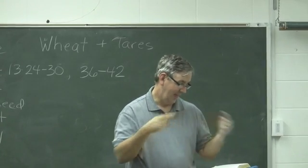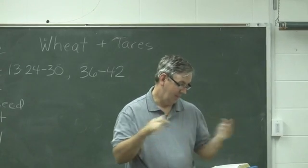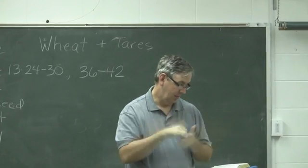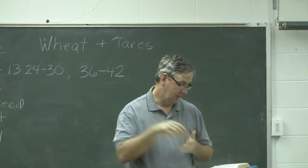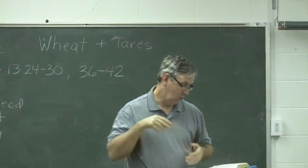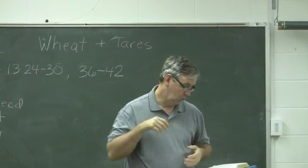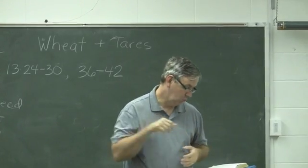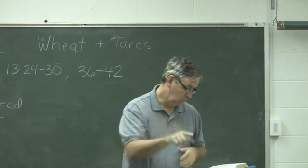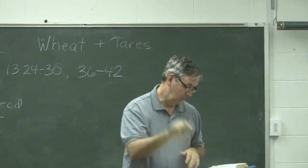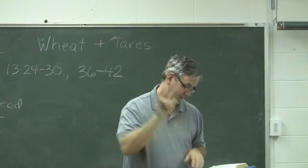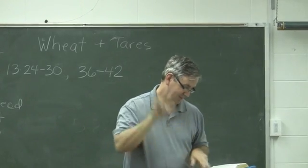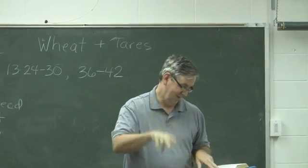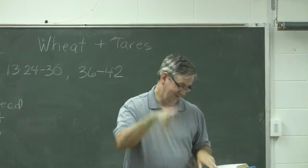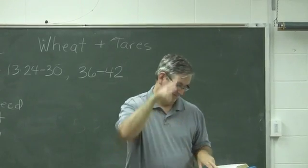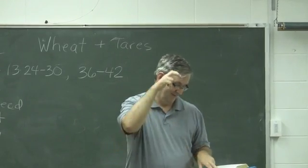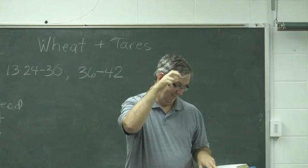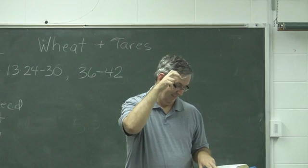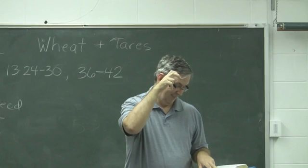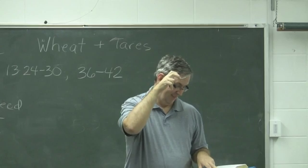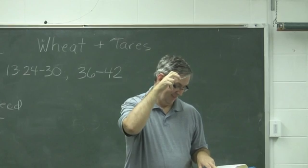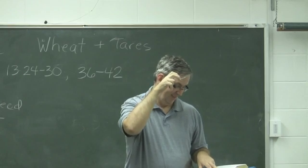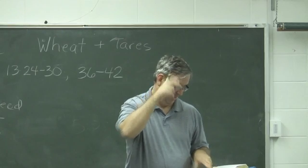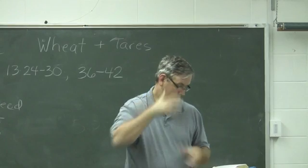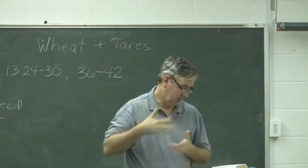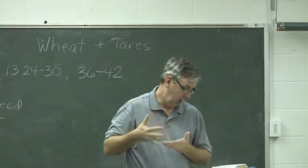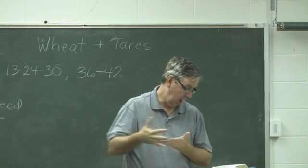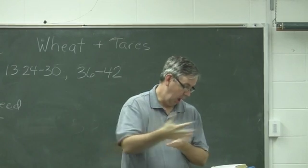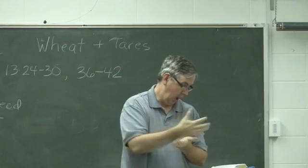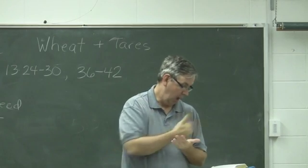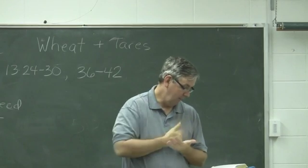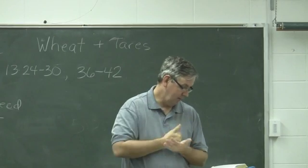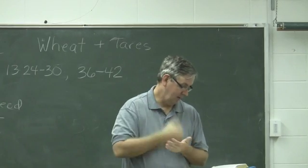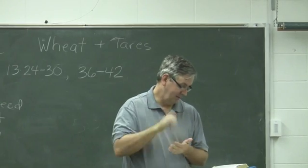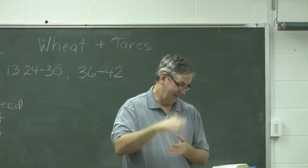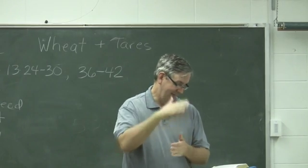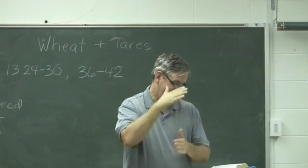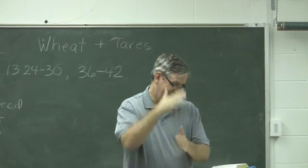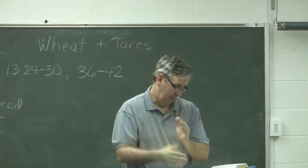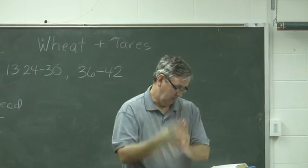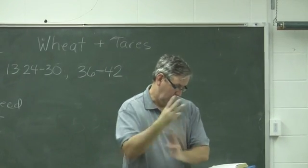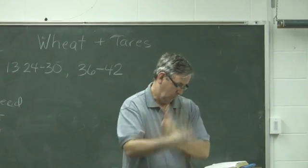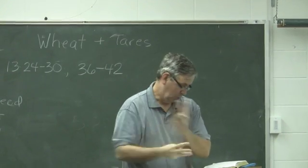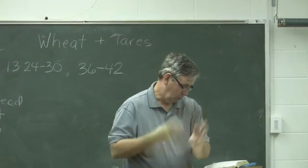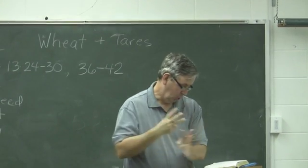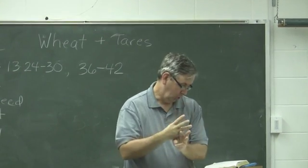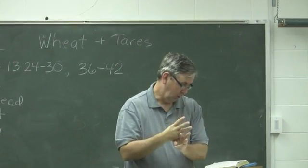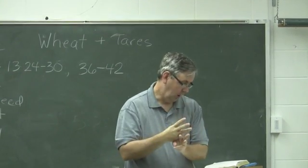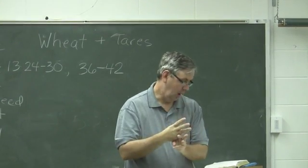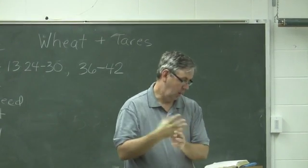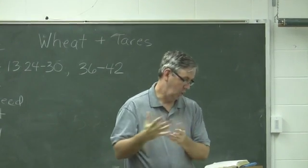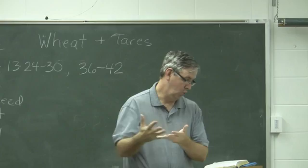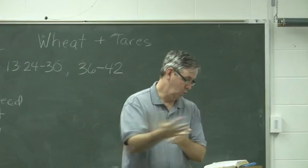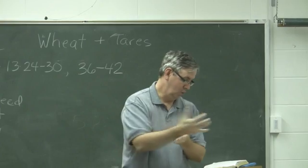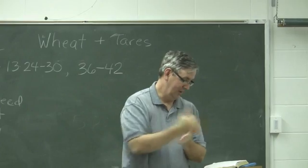The enemy that soweth them is the devil. The harvest is the end of the world, and the reapers are the angels.